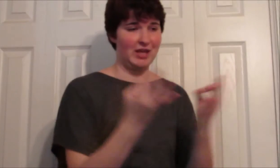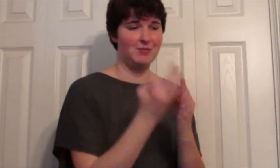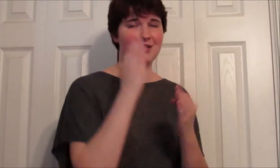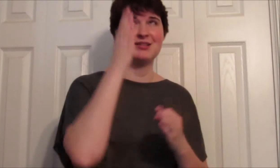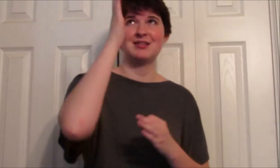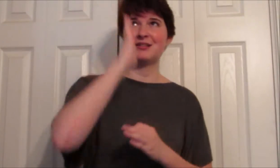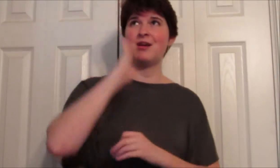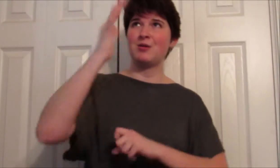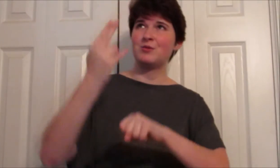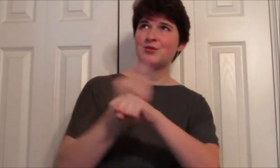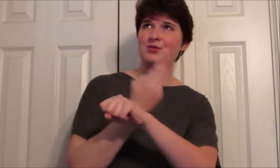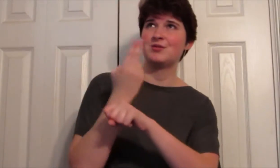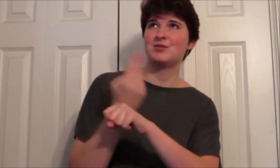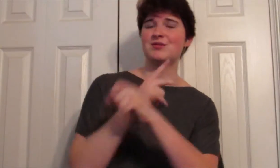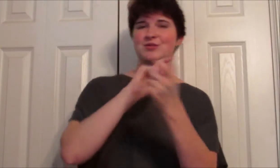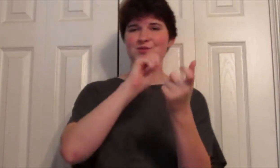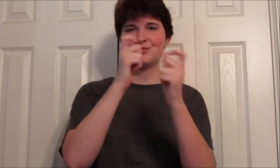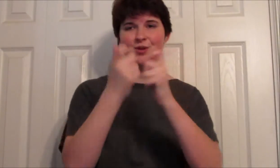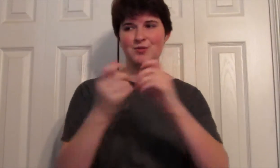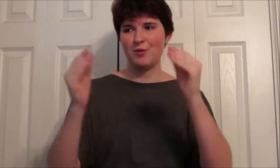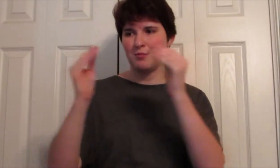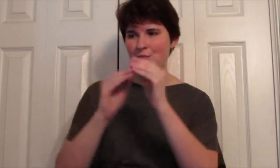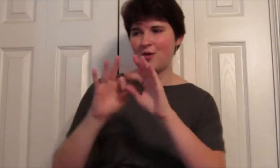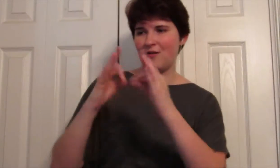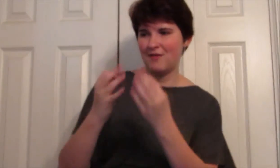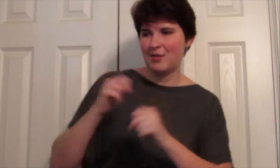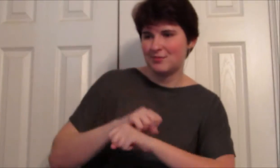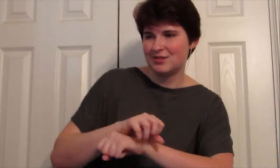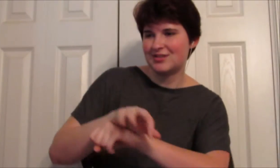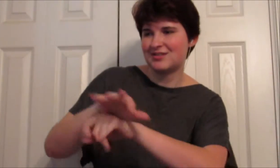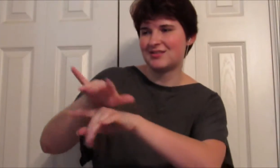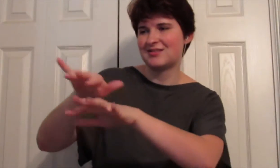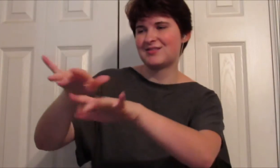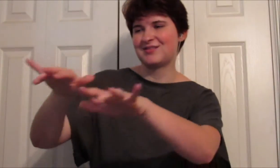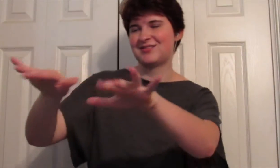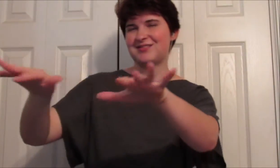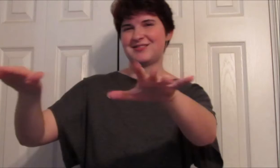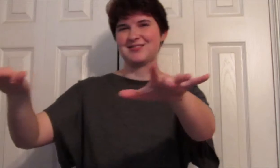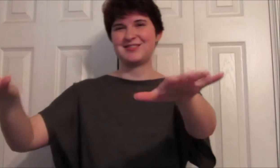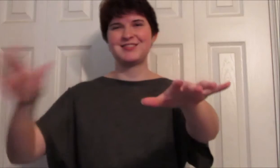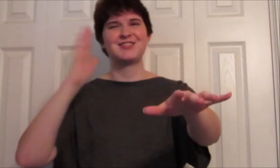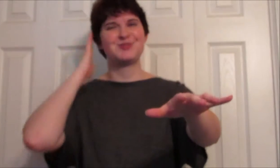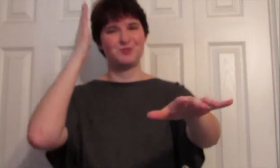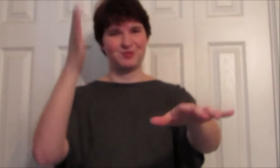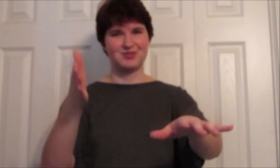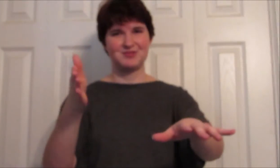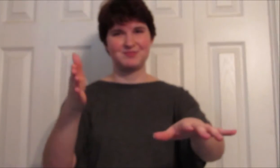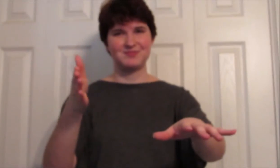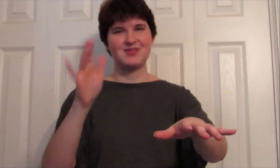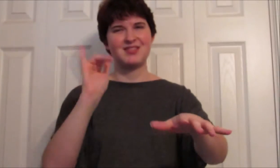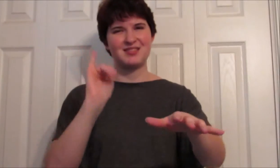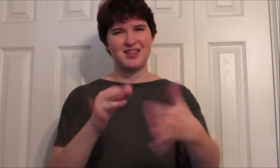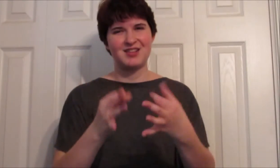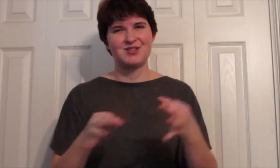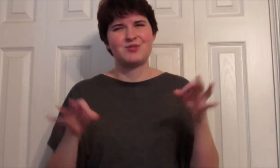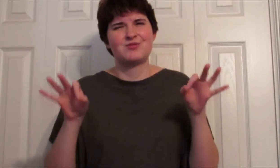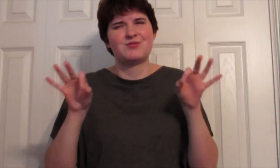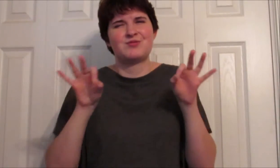God to transform other families. And on and on and on. That's the treasure. That's the